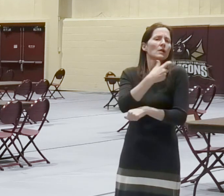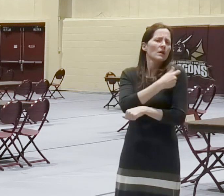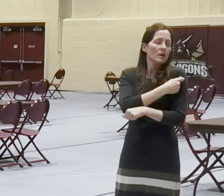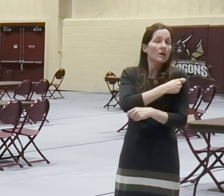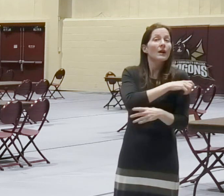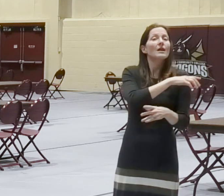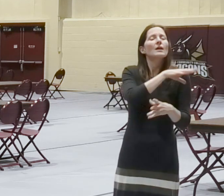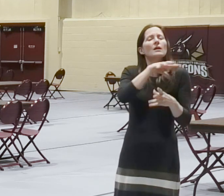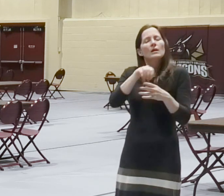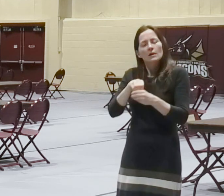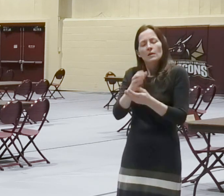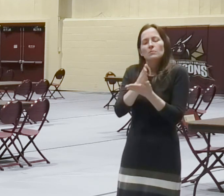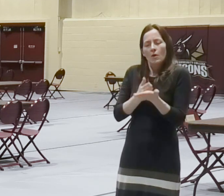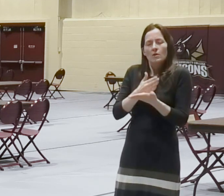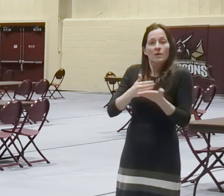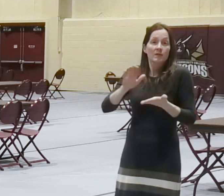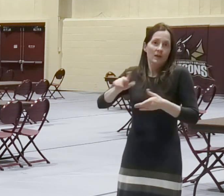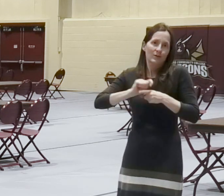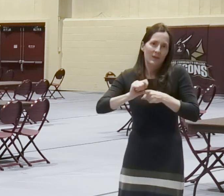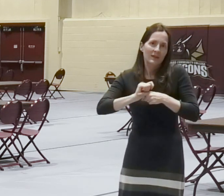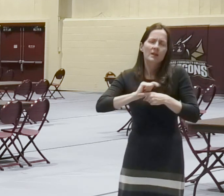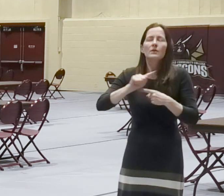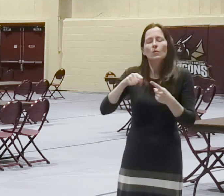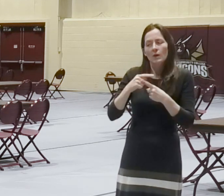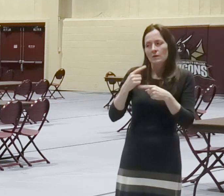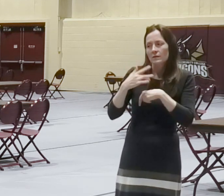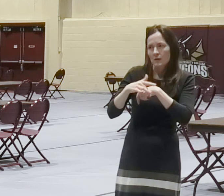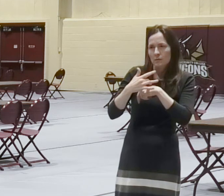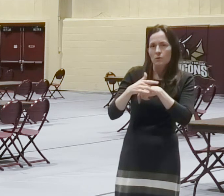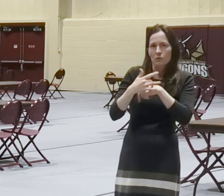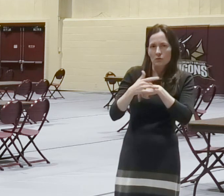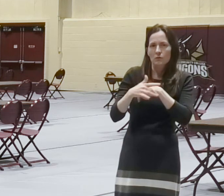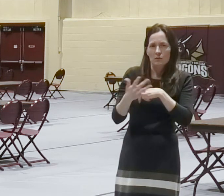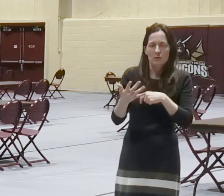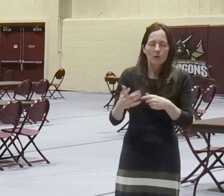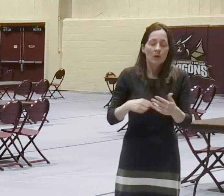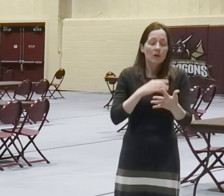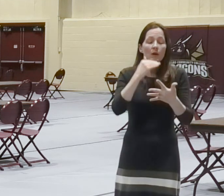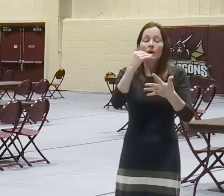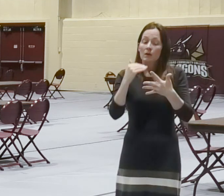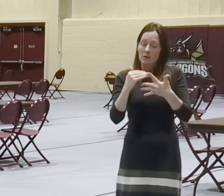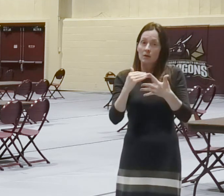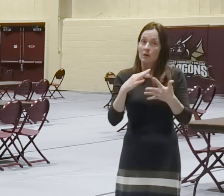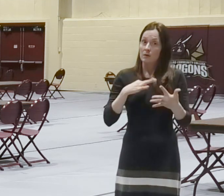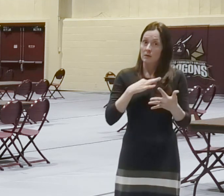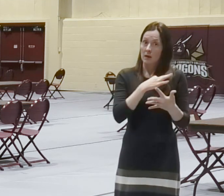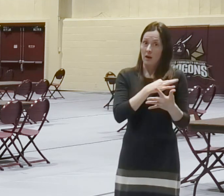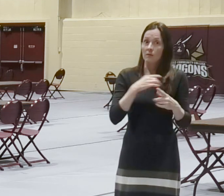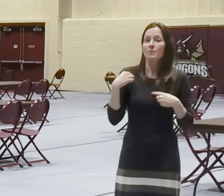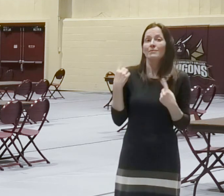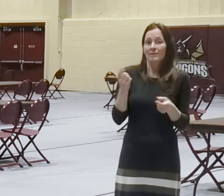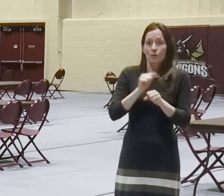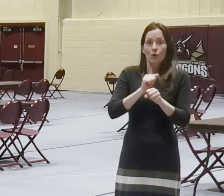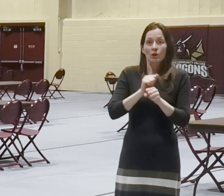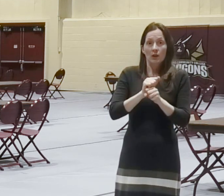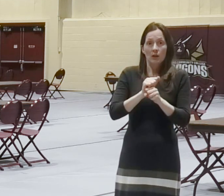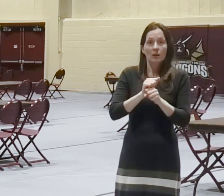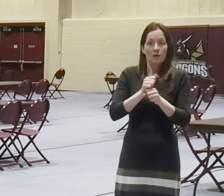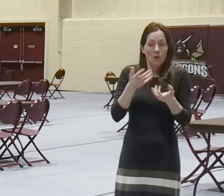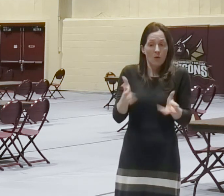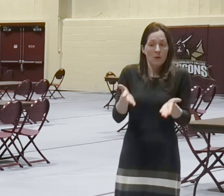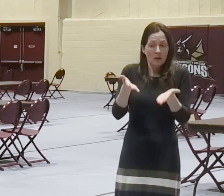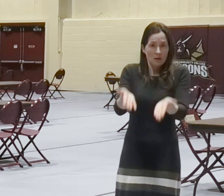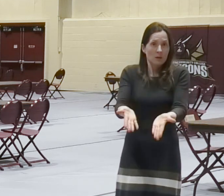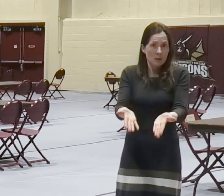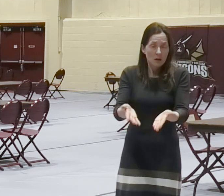when the vaccine becomes available. Staff who have been working in person, this includes custodians, food